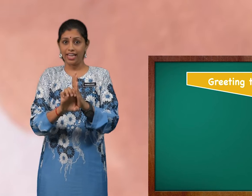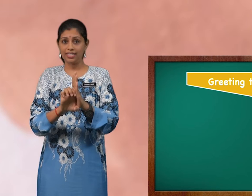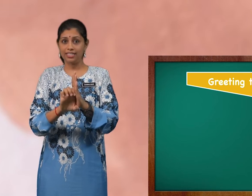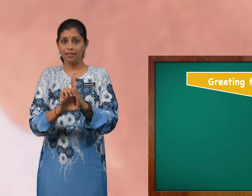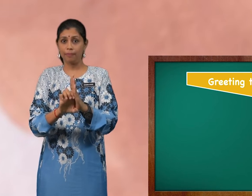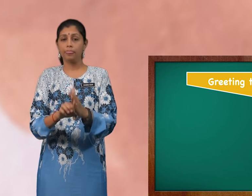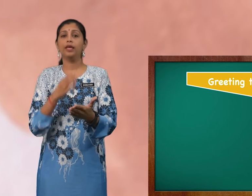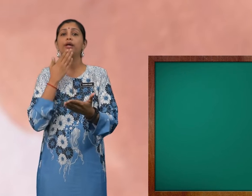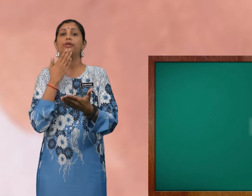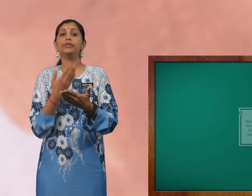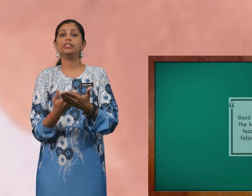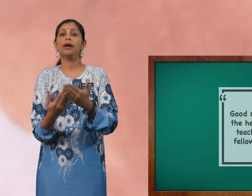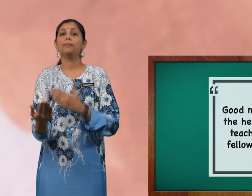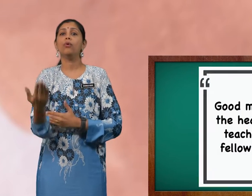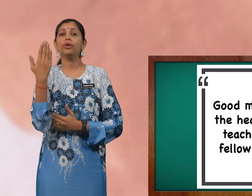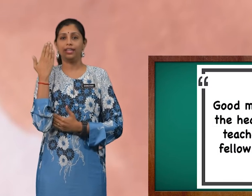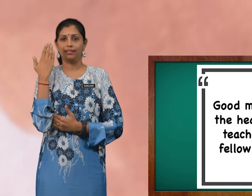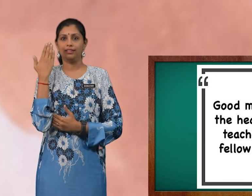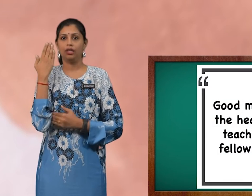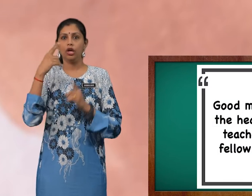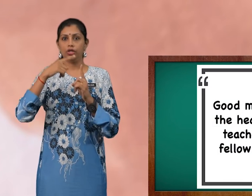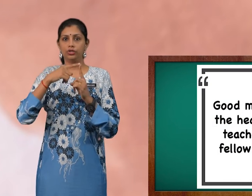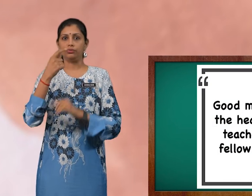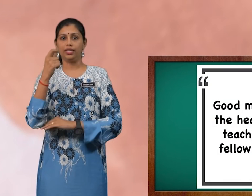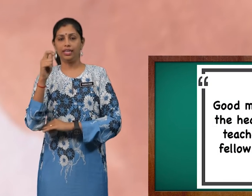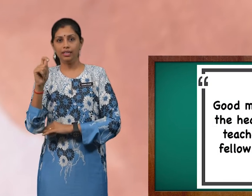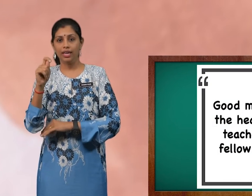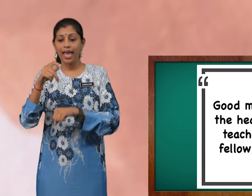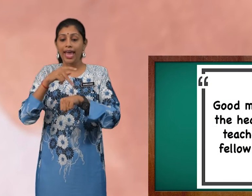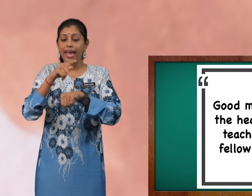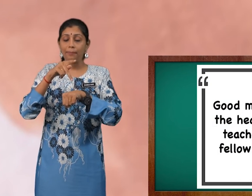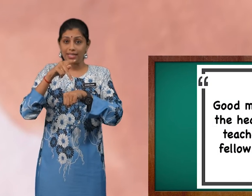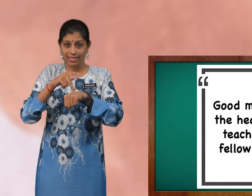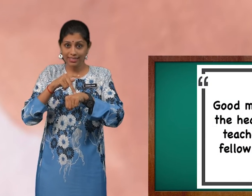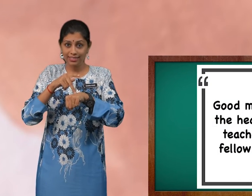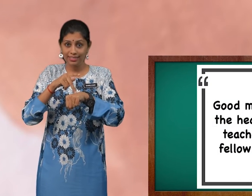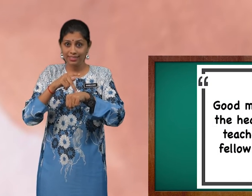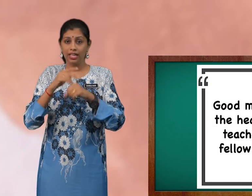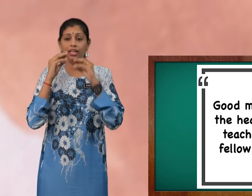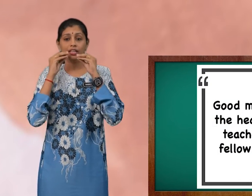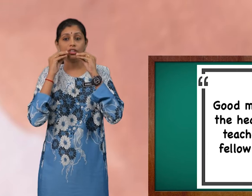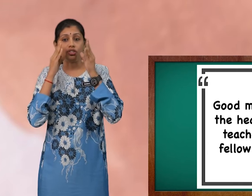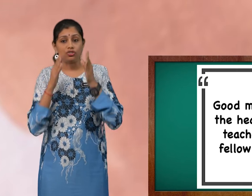as good morning to the headmaster,